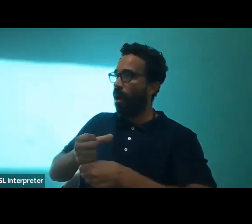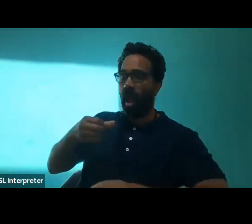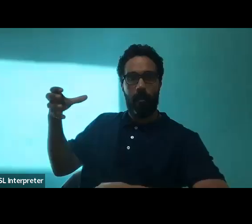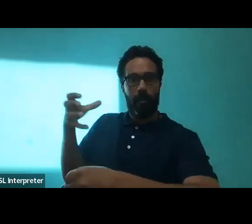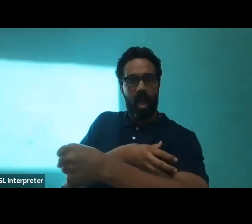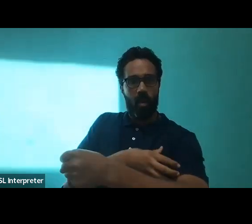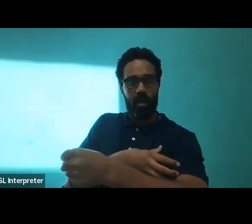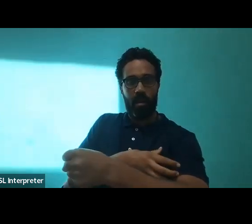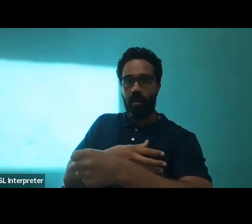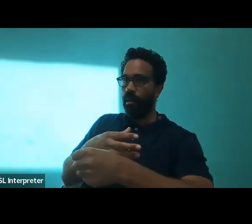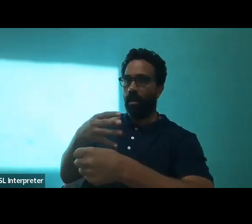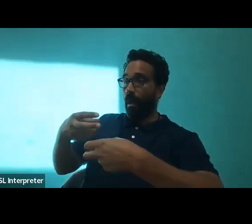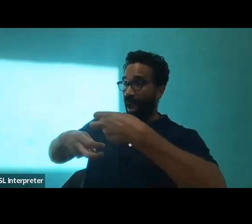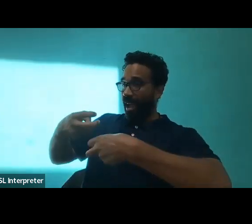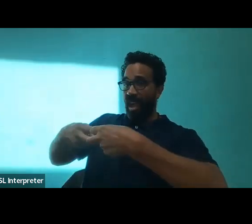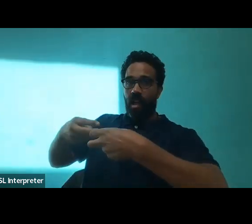problem.